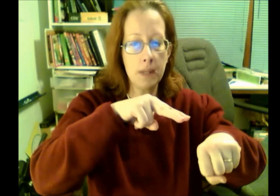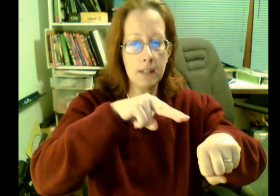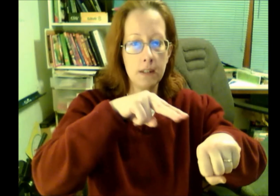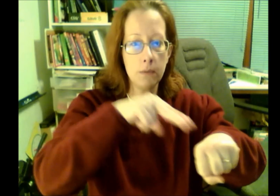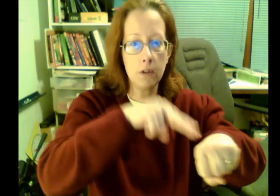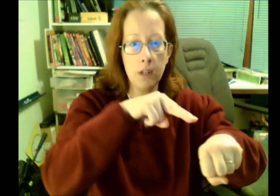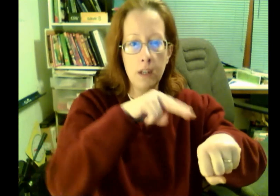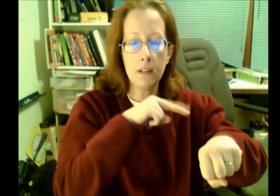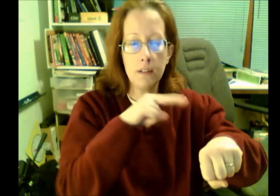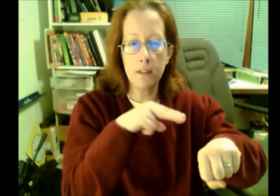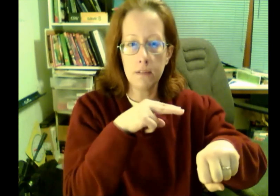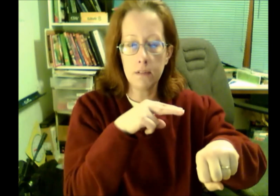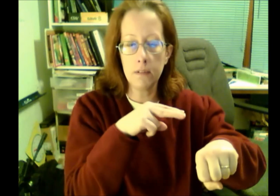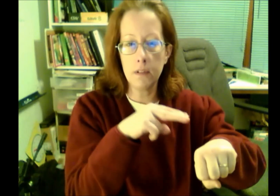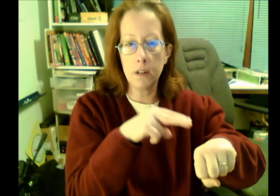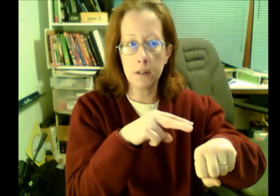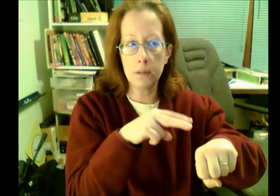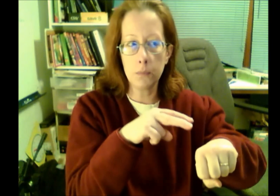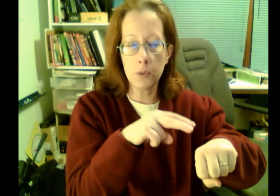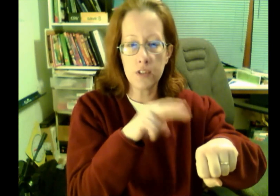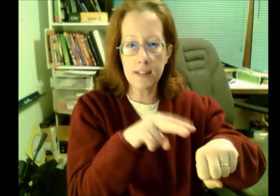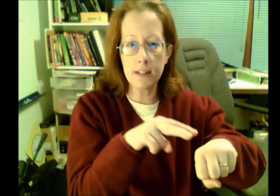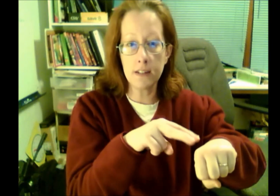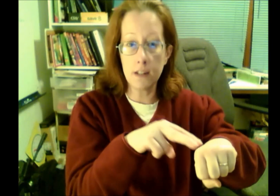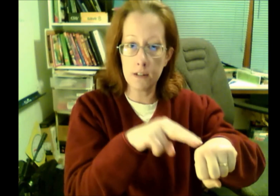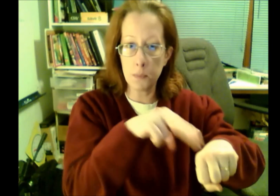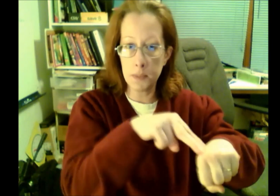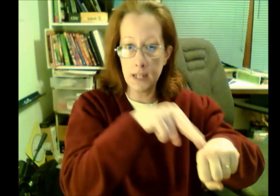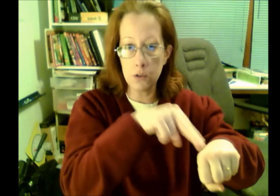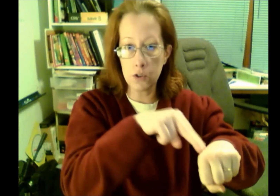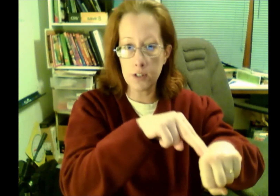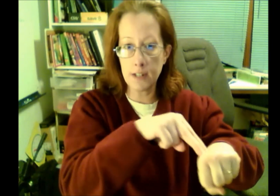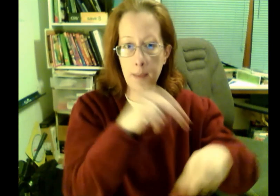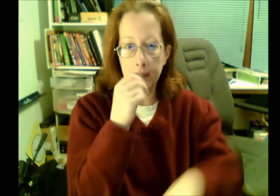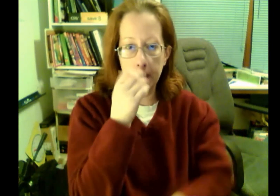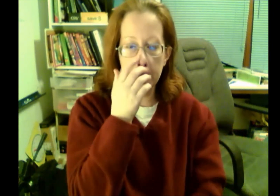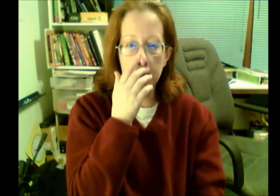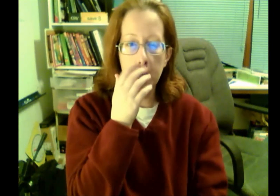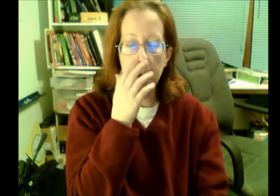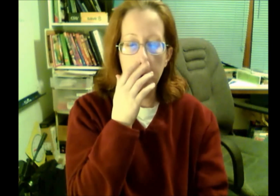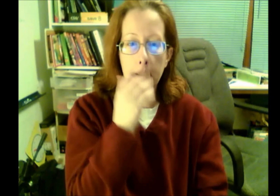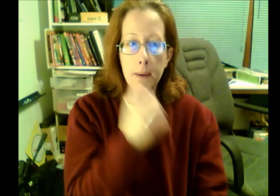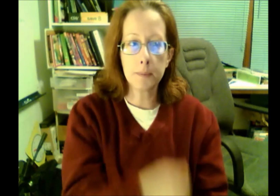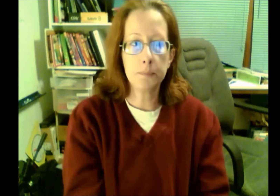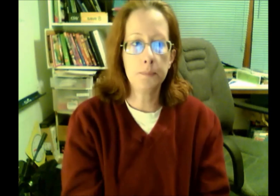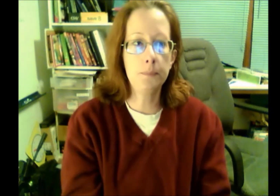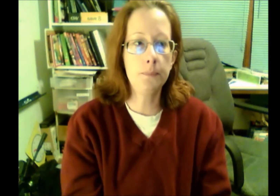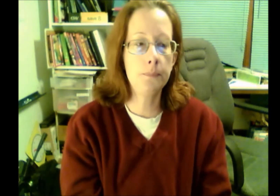basically, when you're testing doneness for potatoes, you're stabbing it.